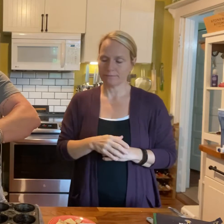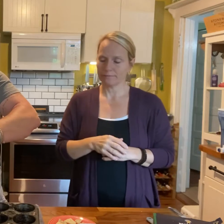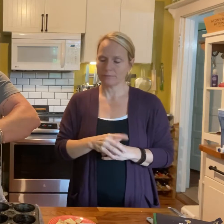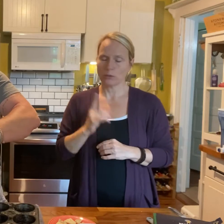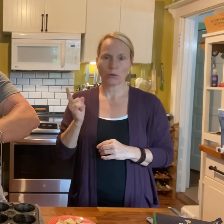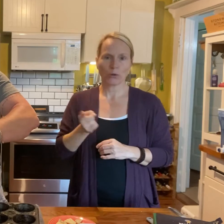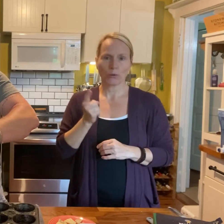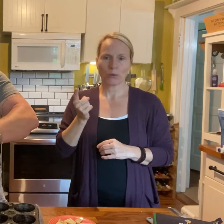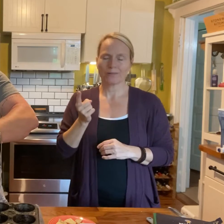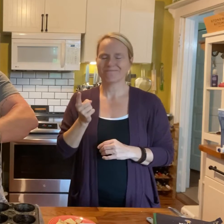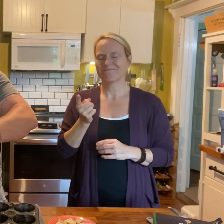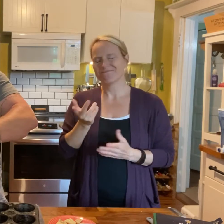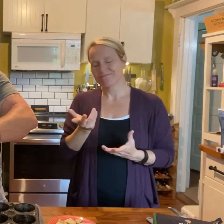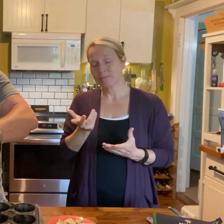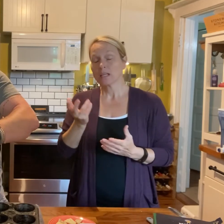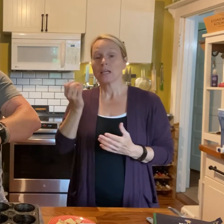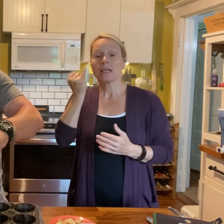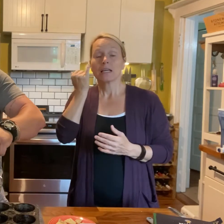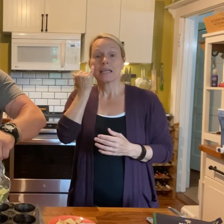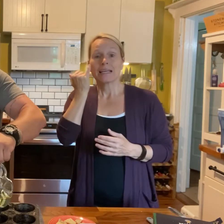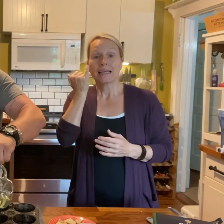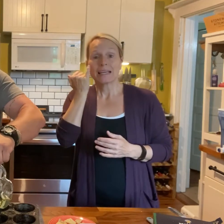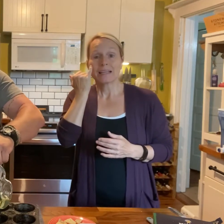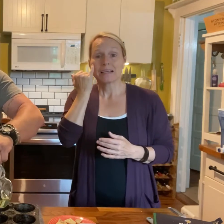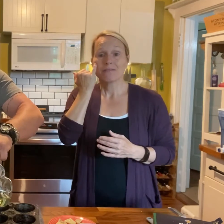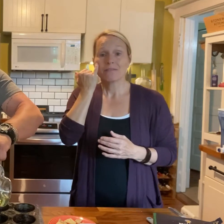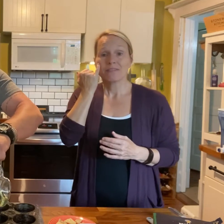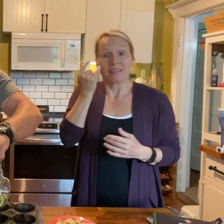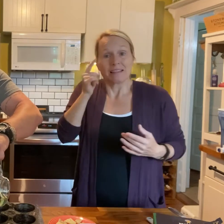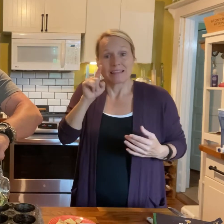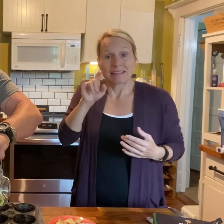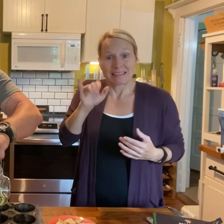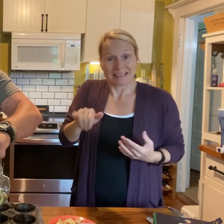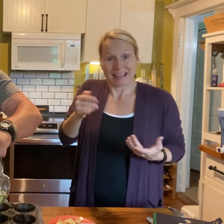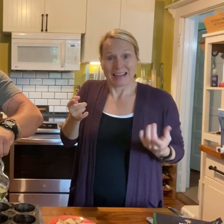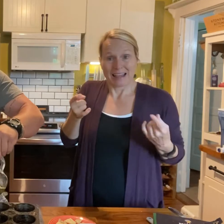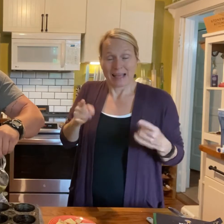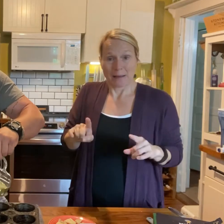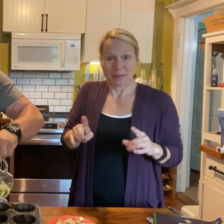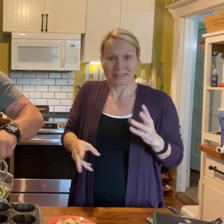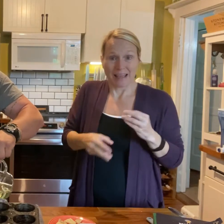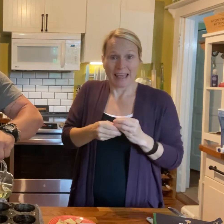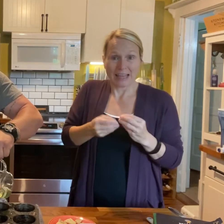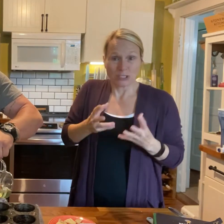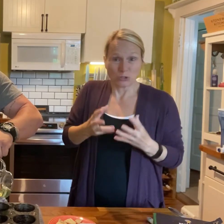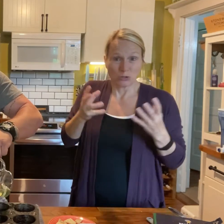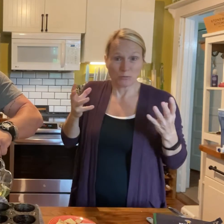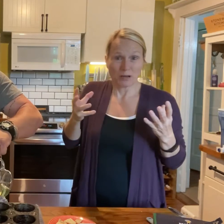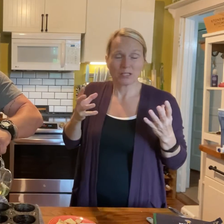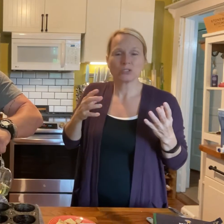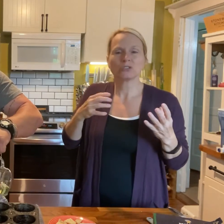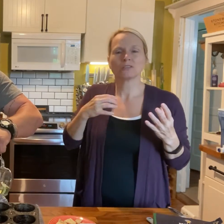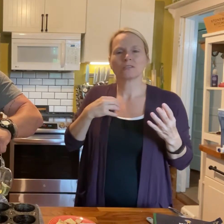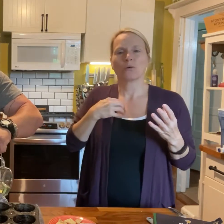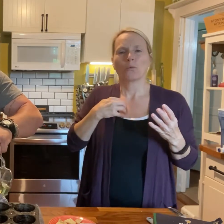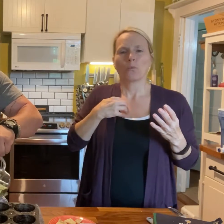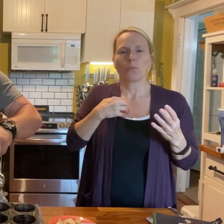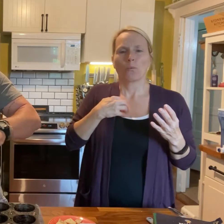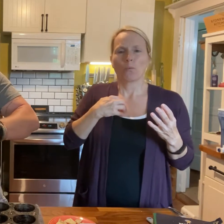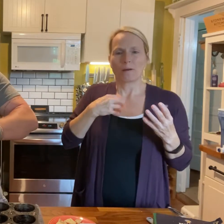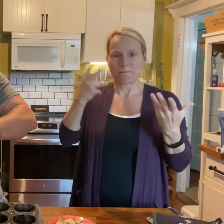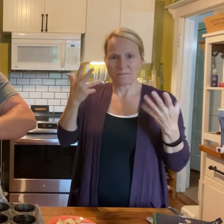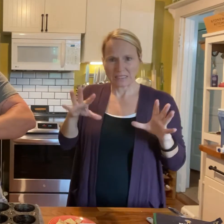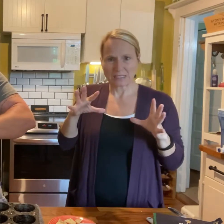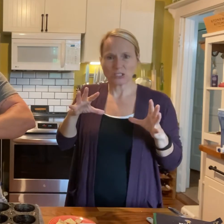can always, sometimes when that happens to me, I'll put the Yorkshire puddings on some paper towel when I bring them out of the